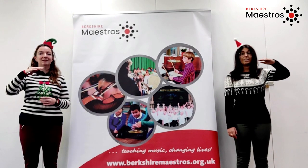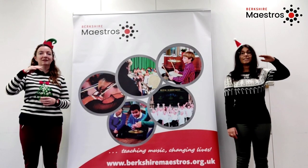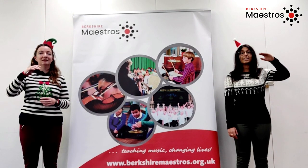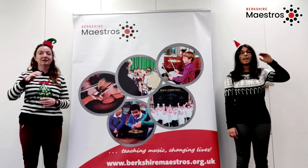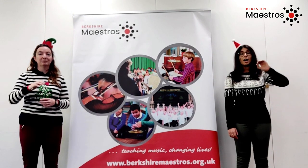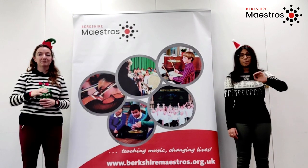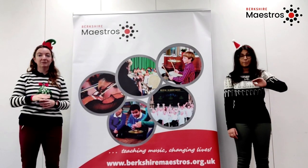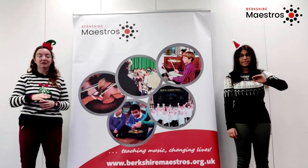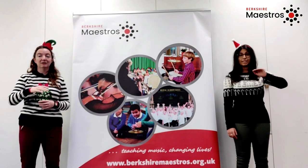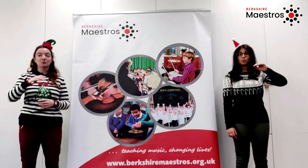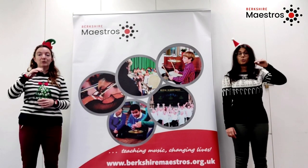bleak